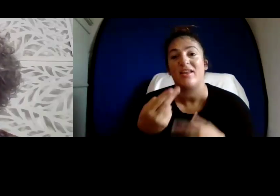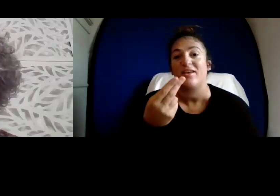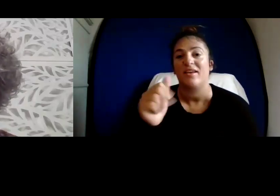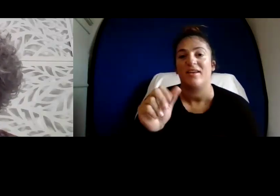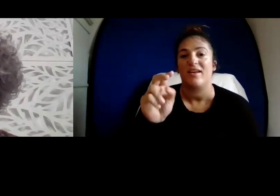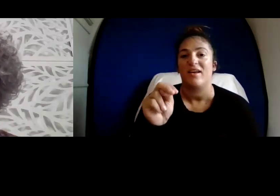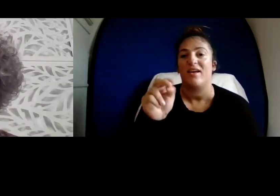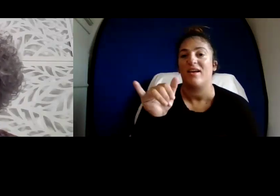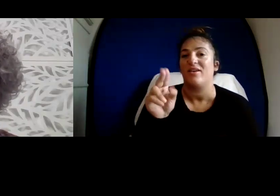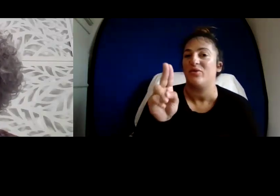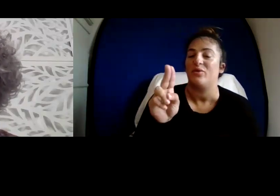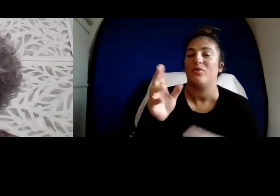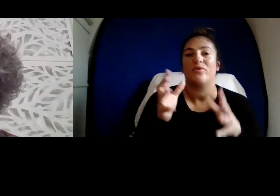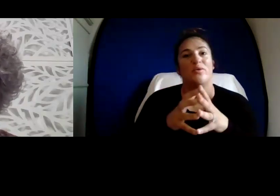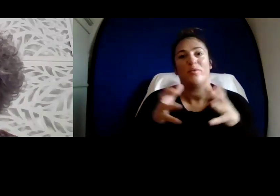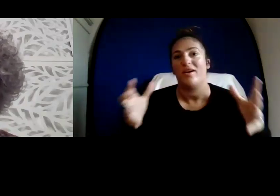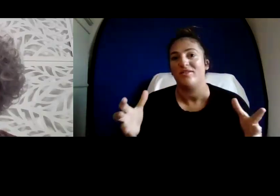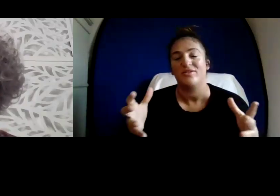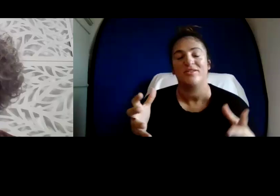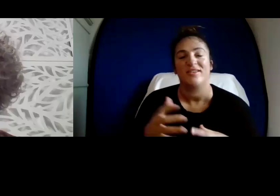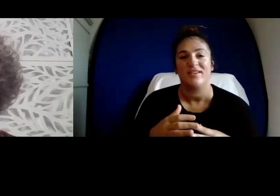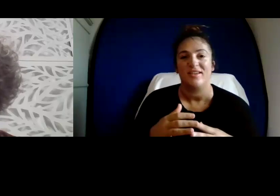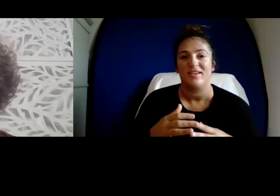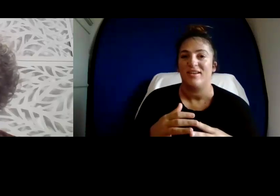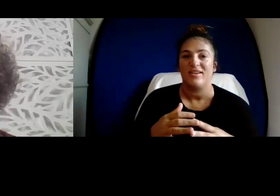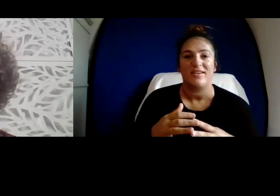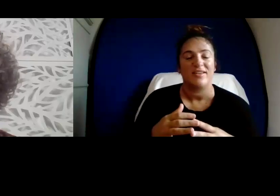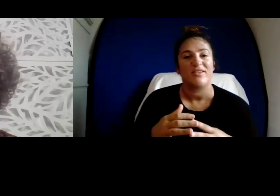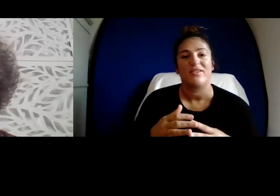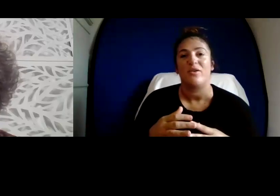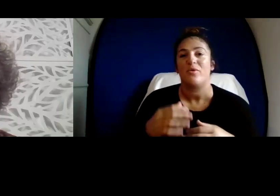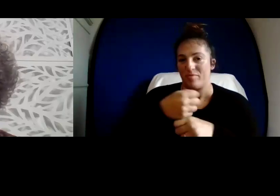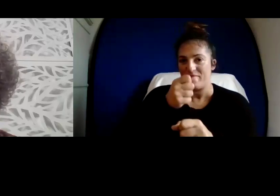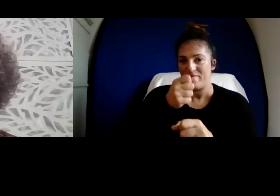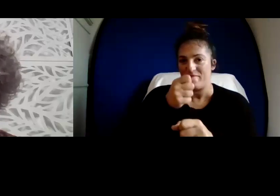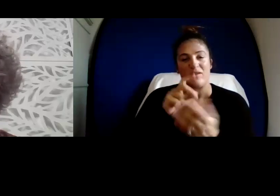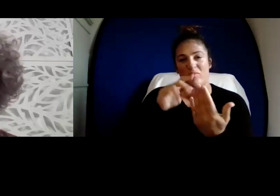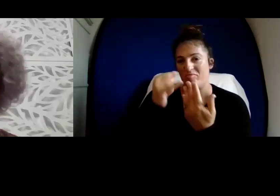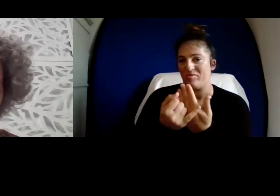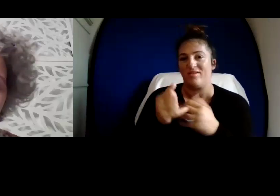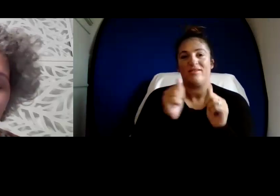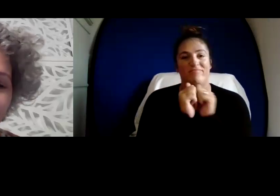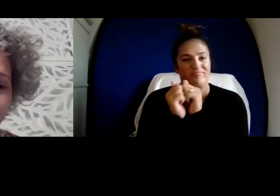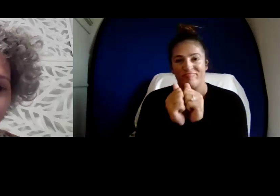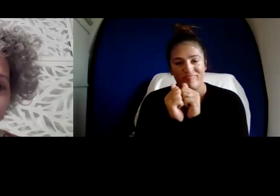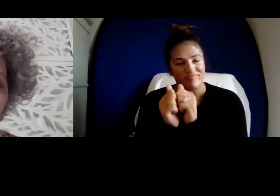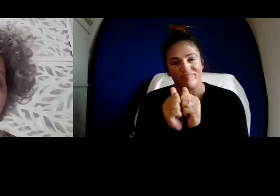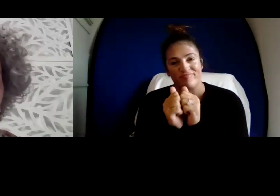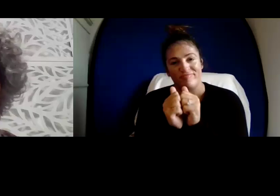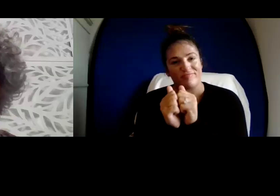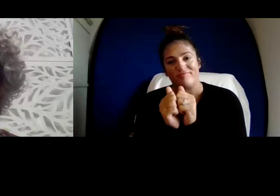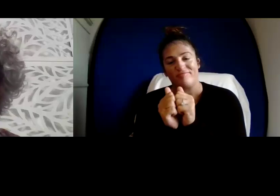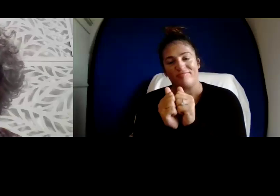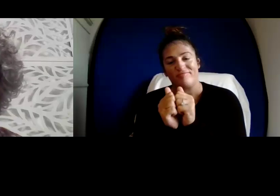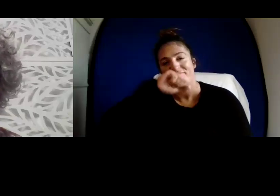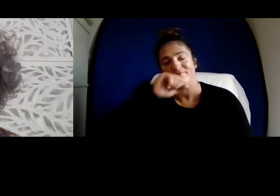much um for that wonderful craft at I like I said, I really just love